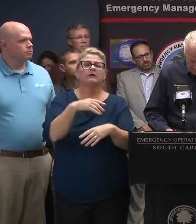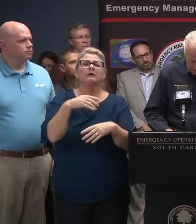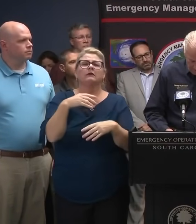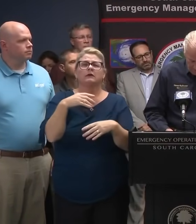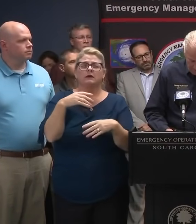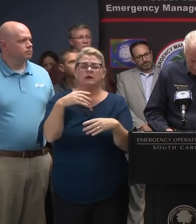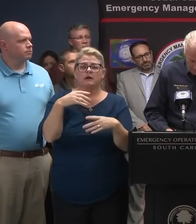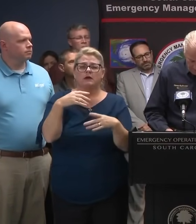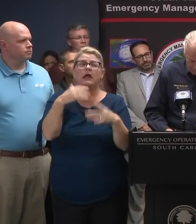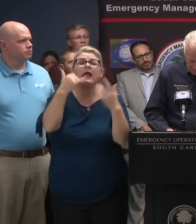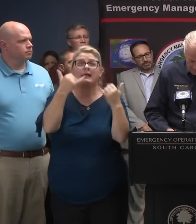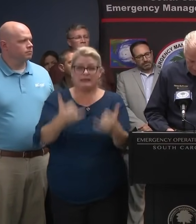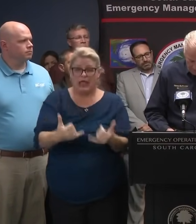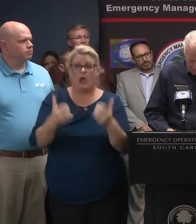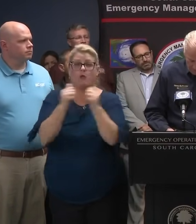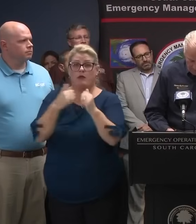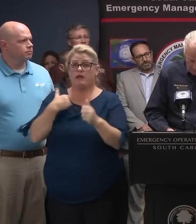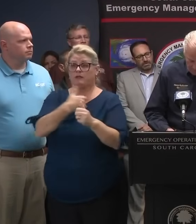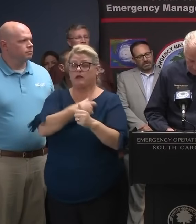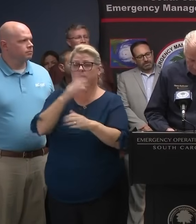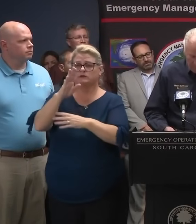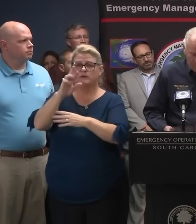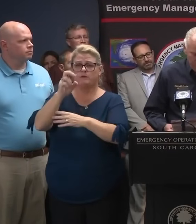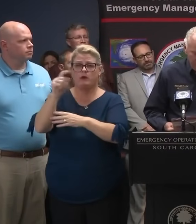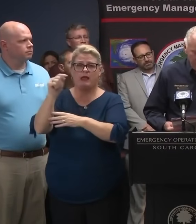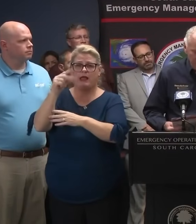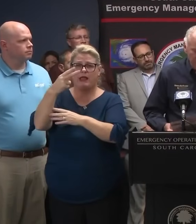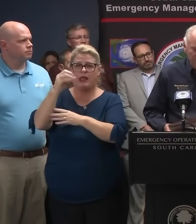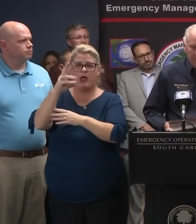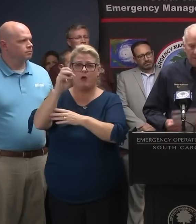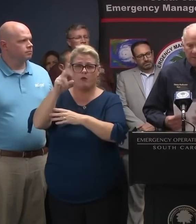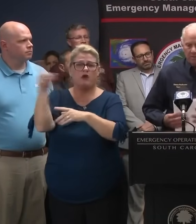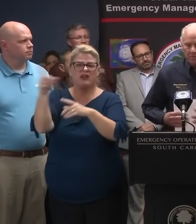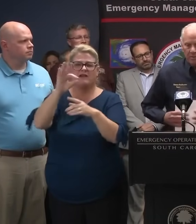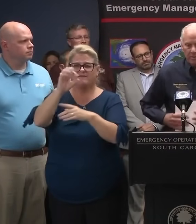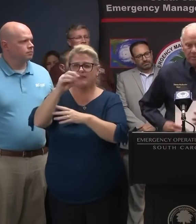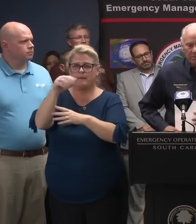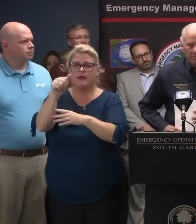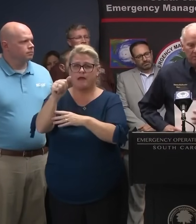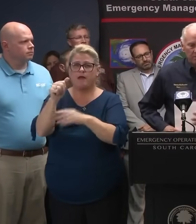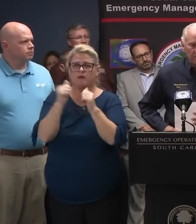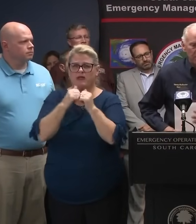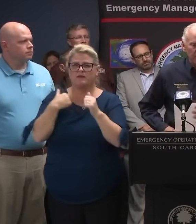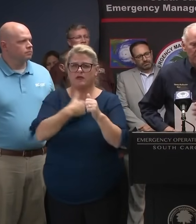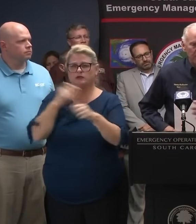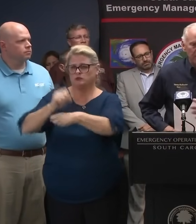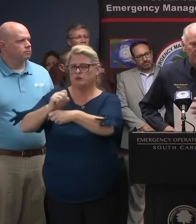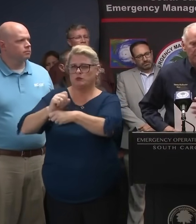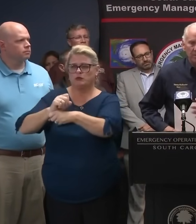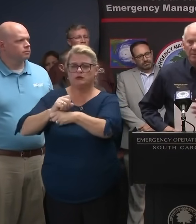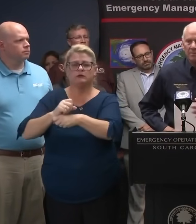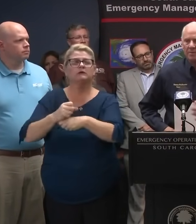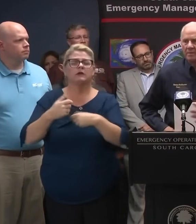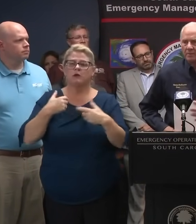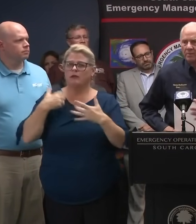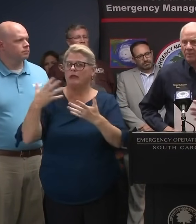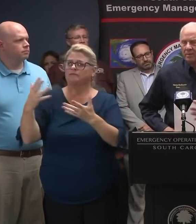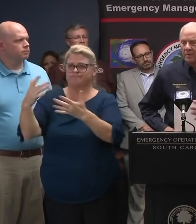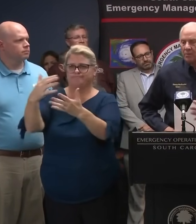have embedded with us Brett Howard with FEMA. And so we are working that and getting